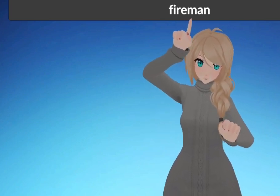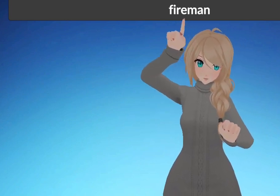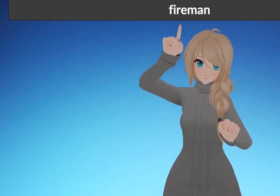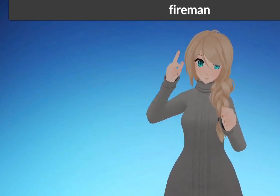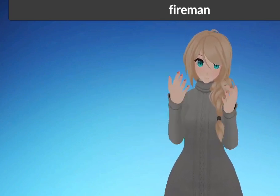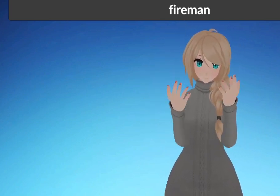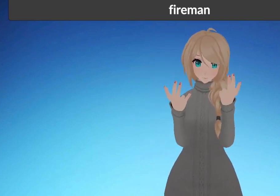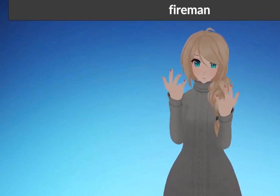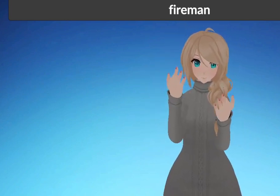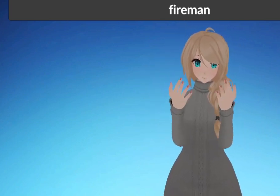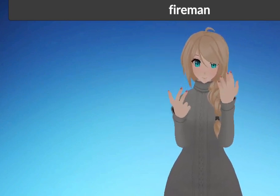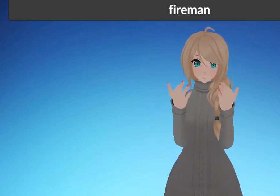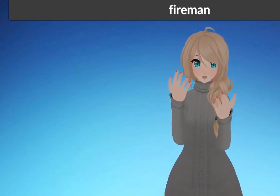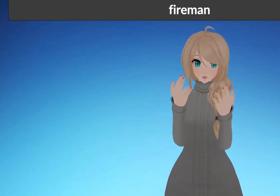Fireman. Fireman.